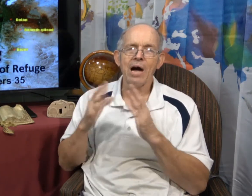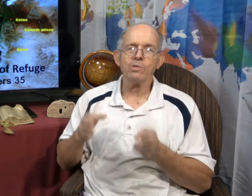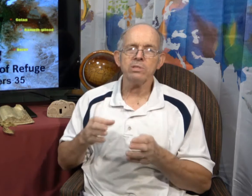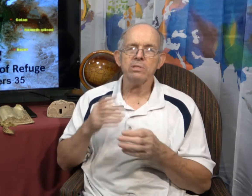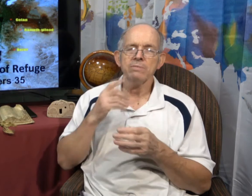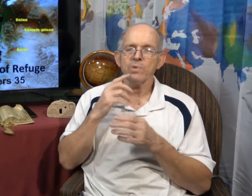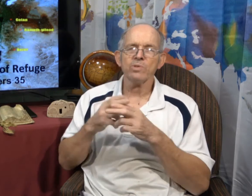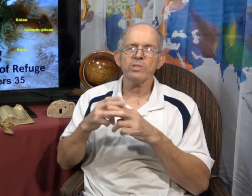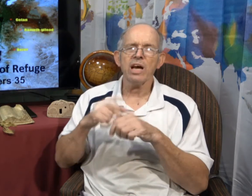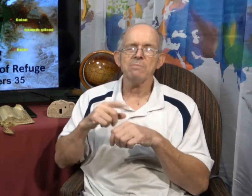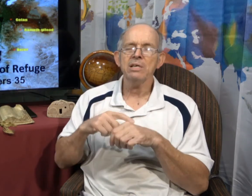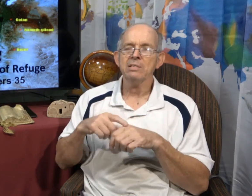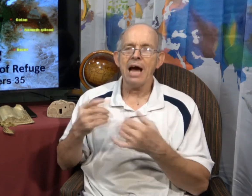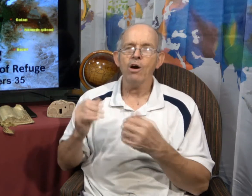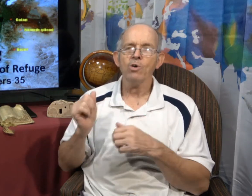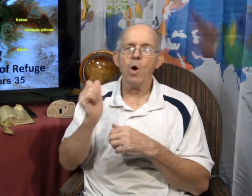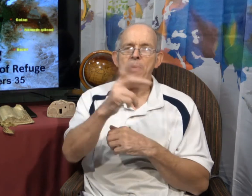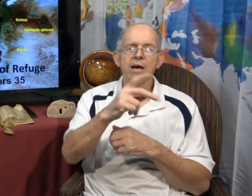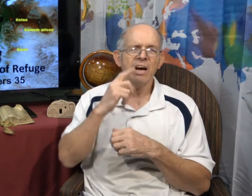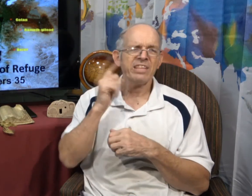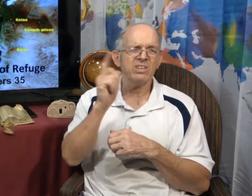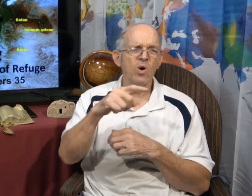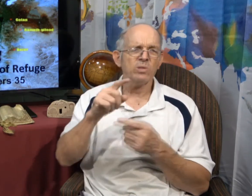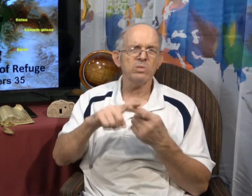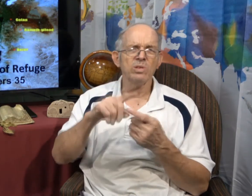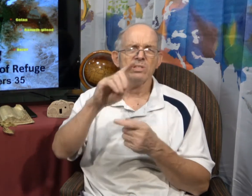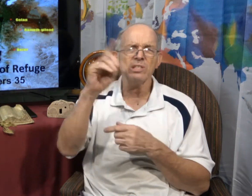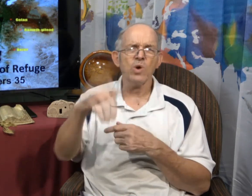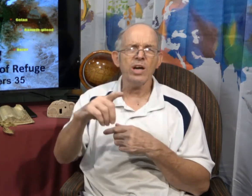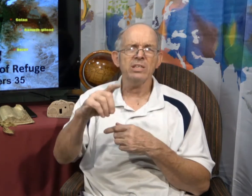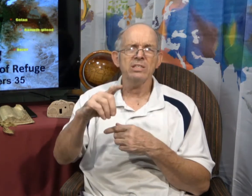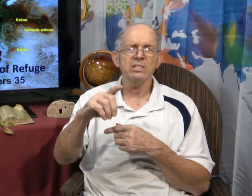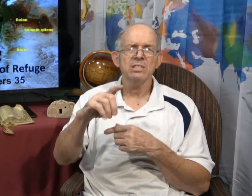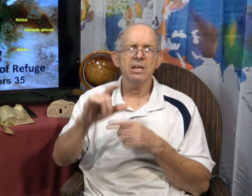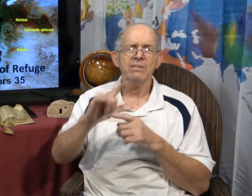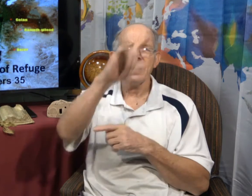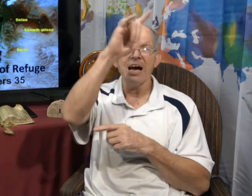house for the first time. Now, go back, I think go to Detroit.